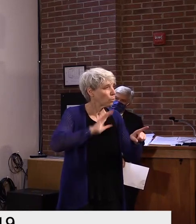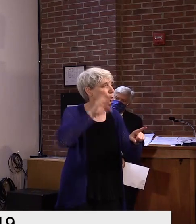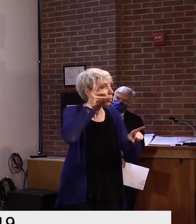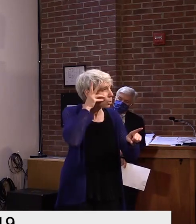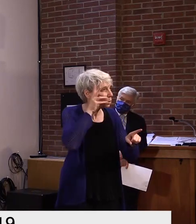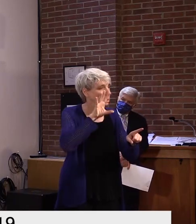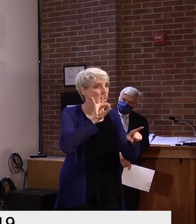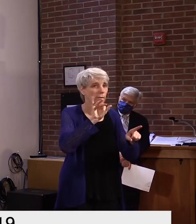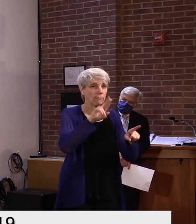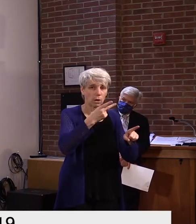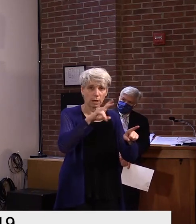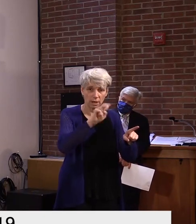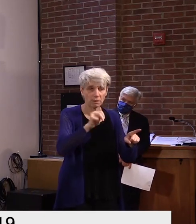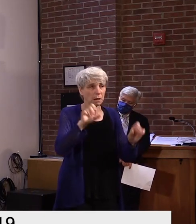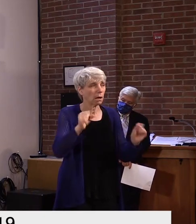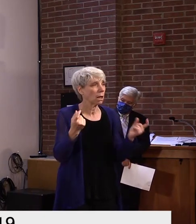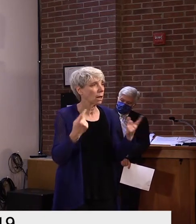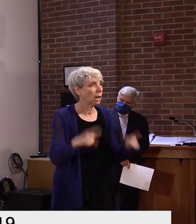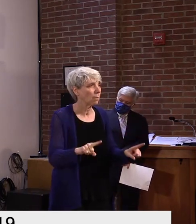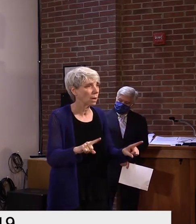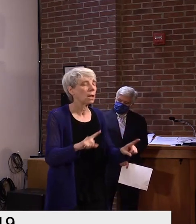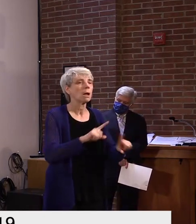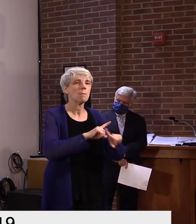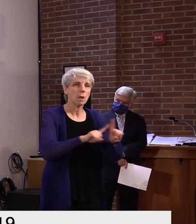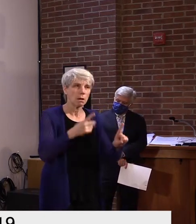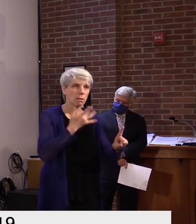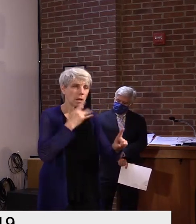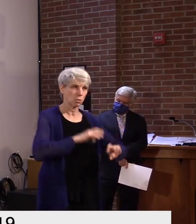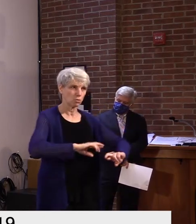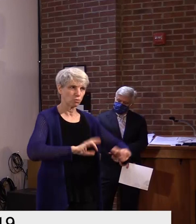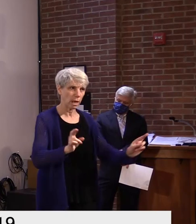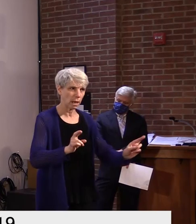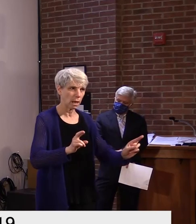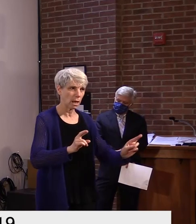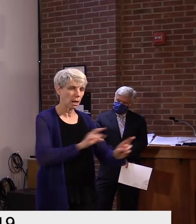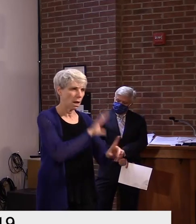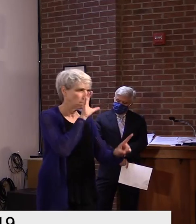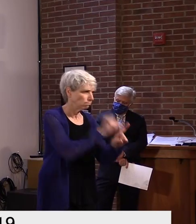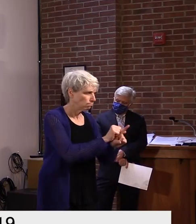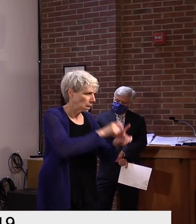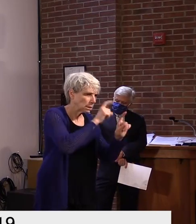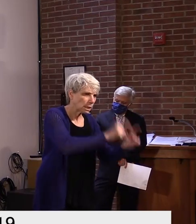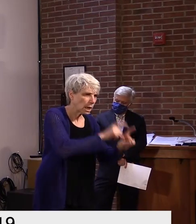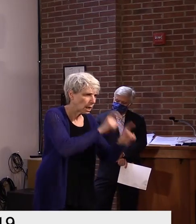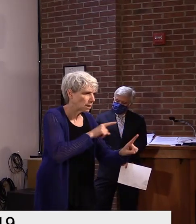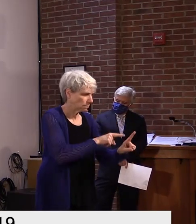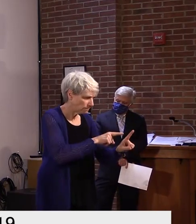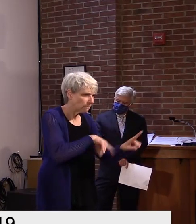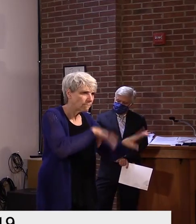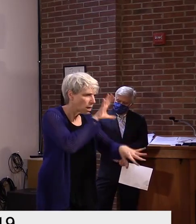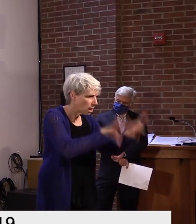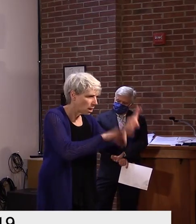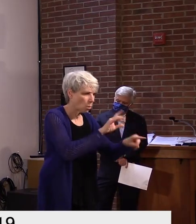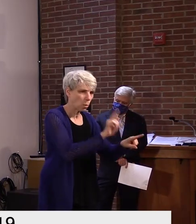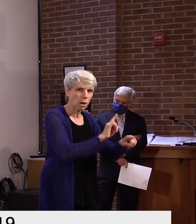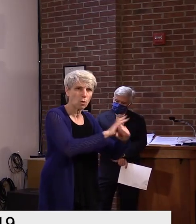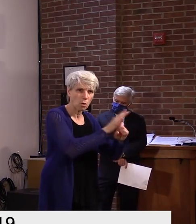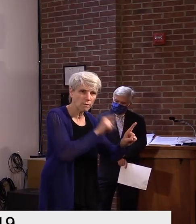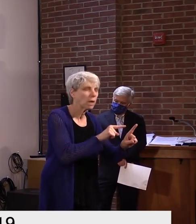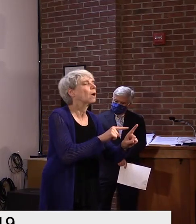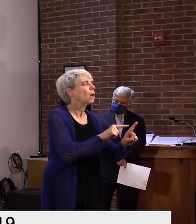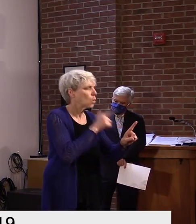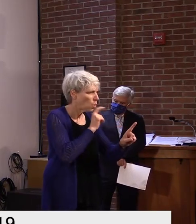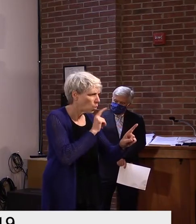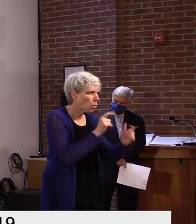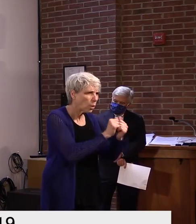months, testing, contact tracing, interviewing and advising people who have been in close contact with a person who has